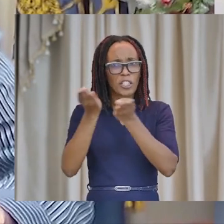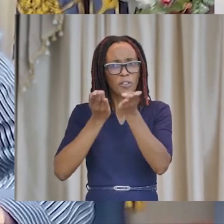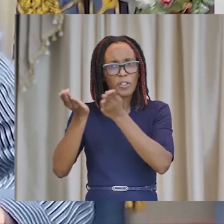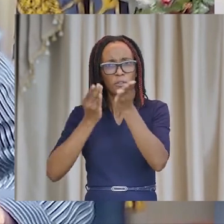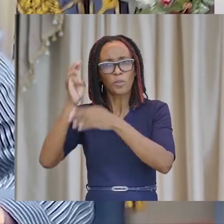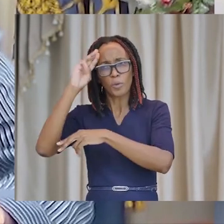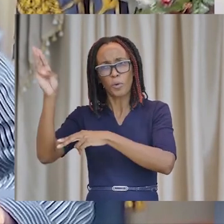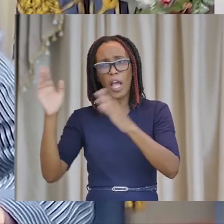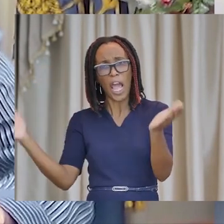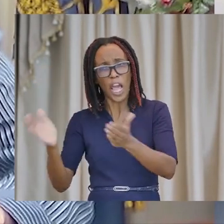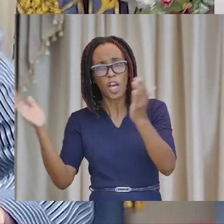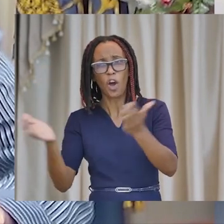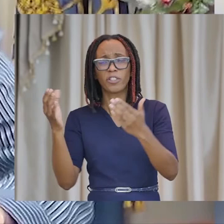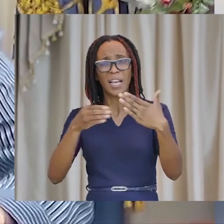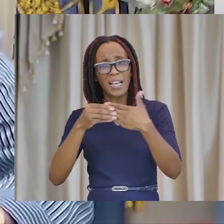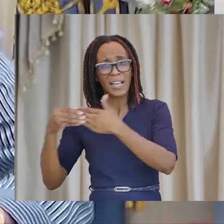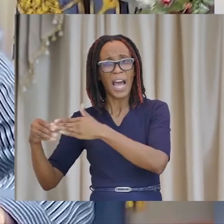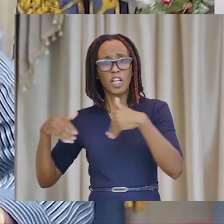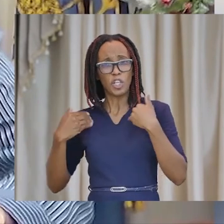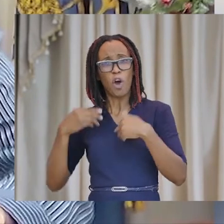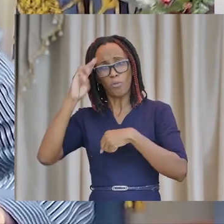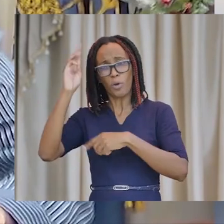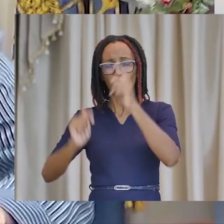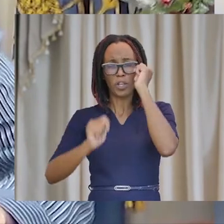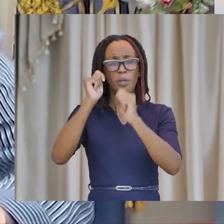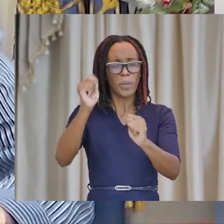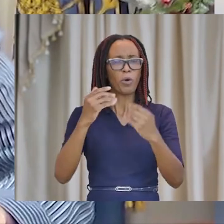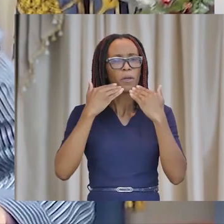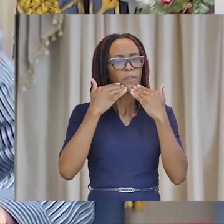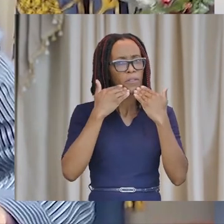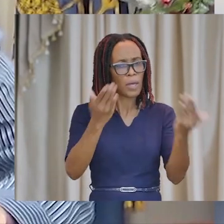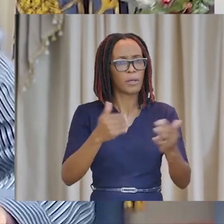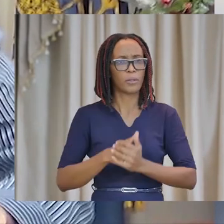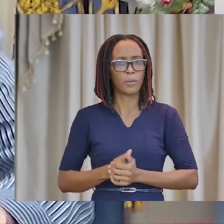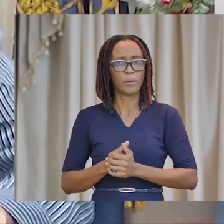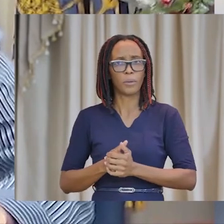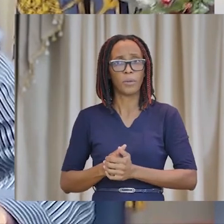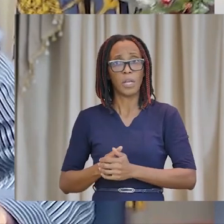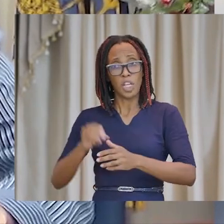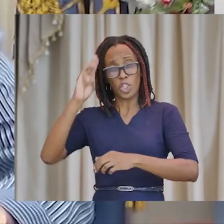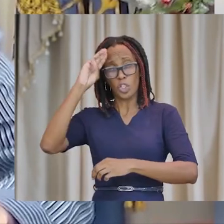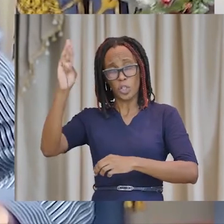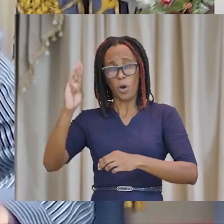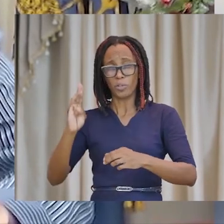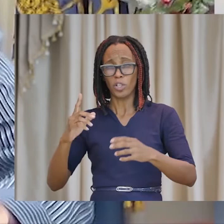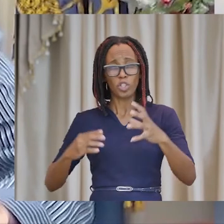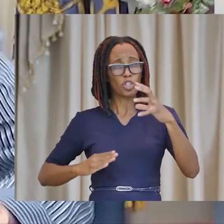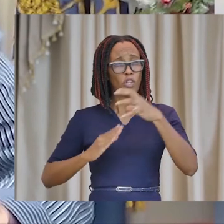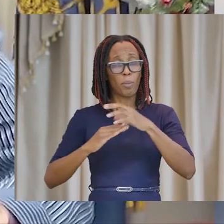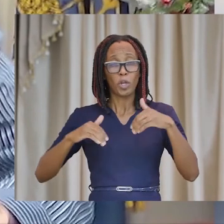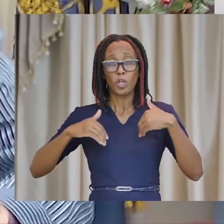nurturing, motivating, and guiding the young people of the nation. As the largest youth organization in Trinidad and